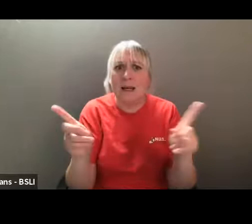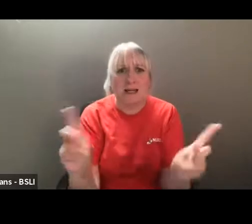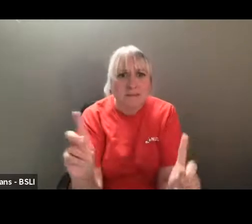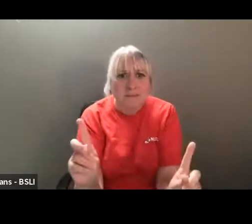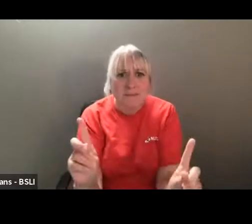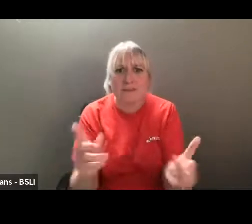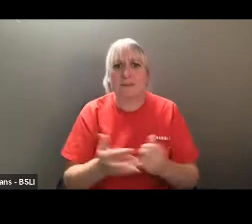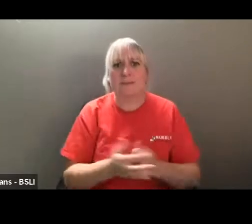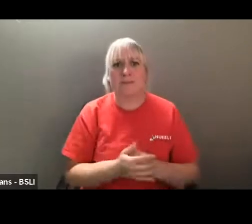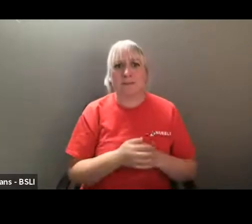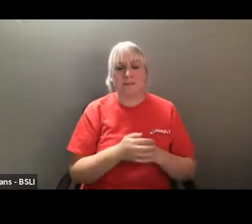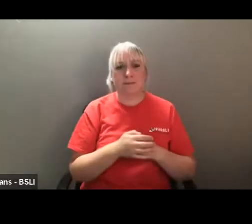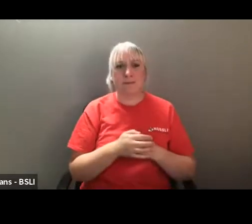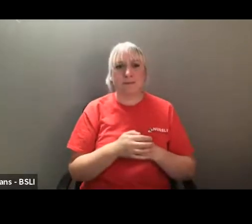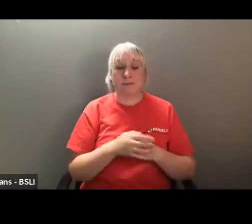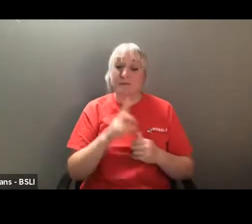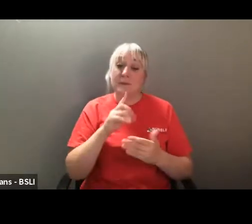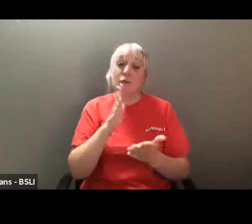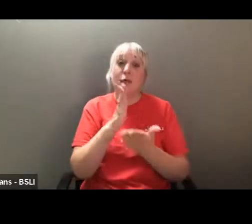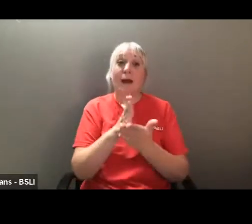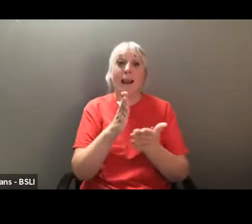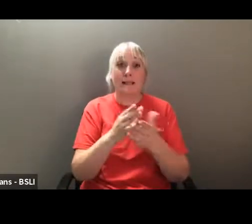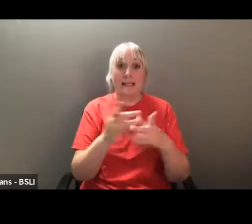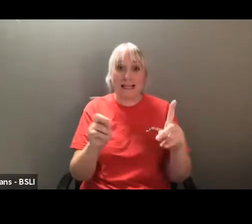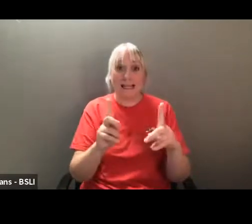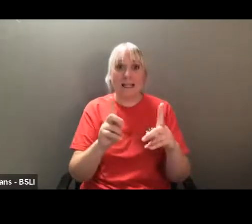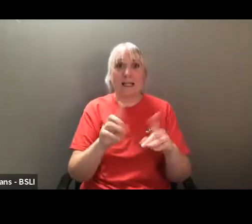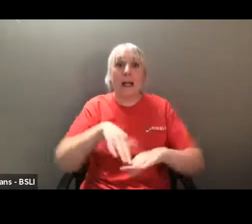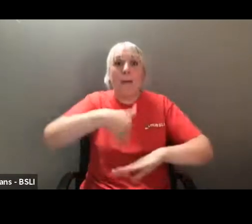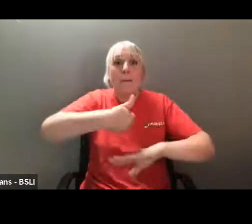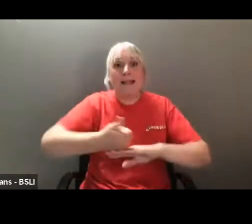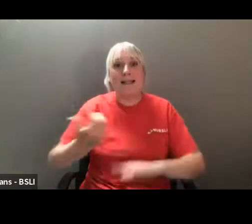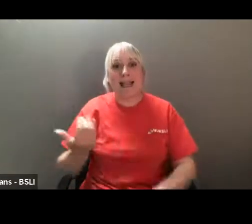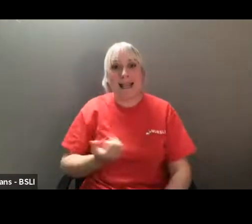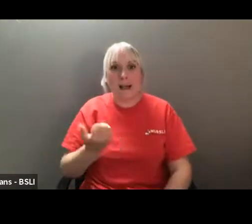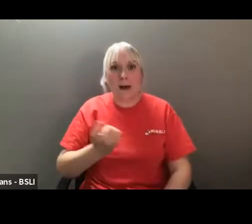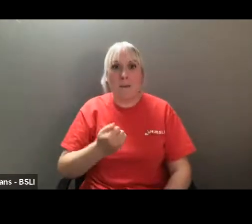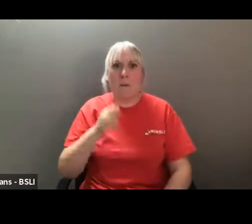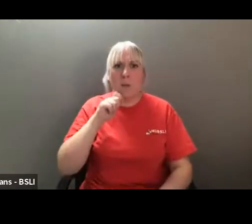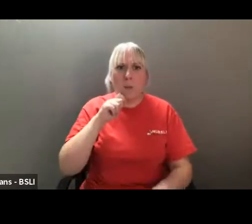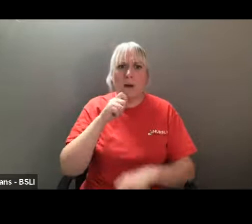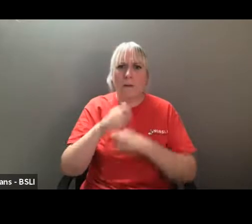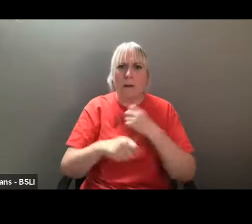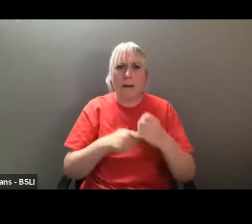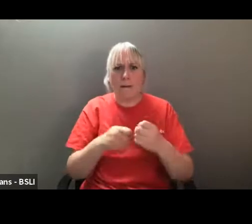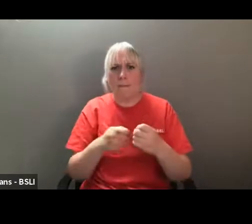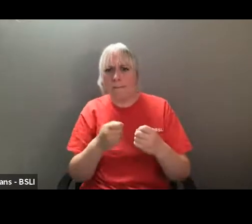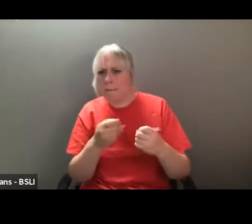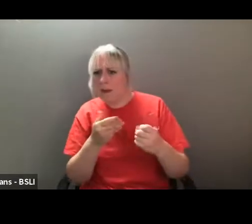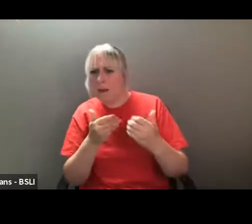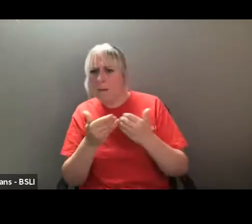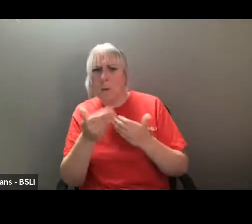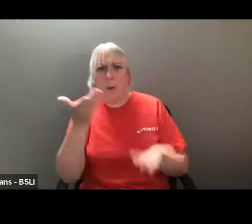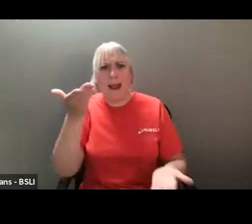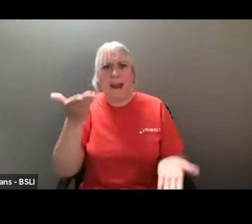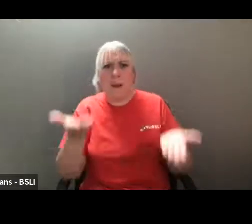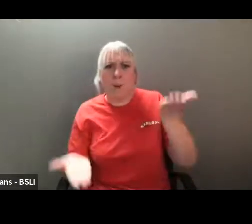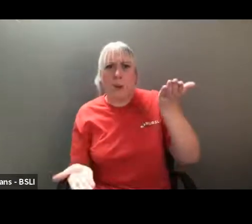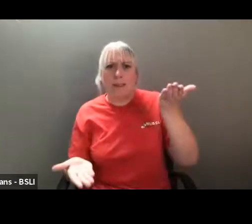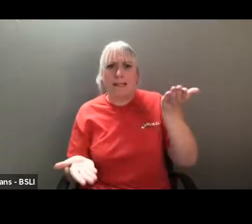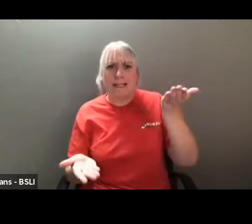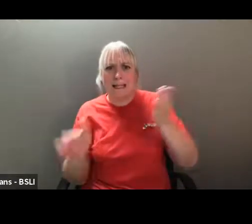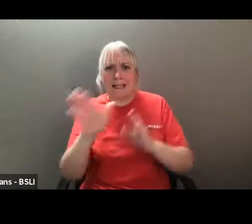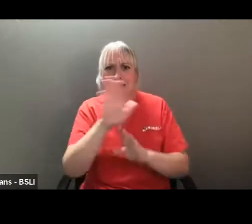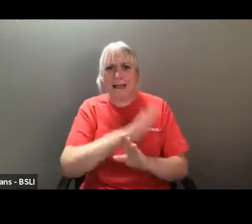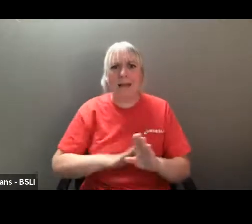question. In reality, a basic income is likely to further entrench the inequality in society. For richer people, they